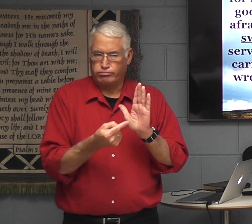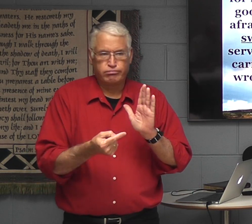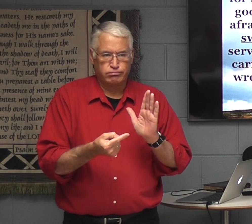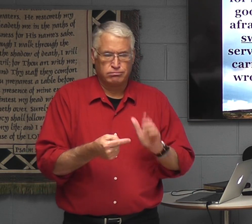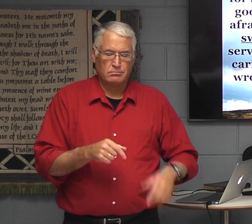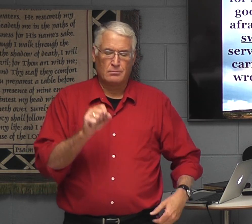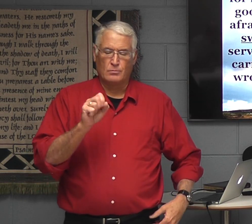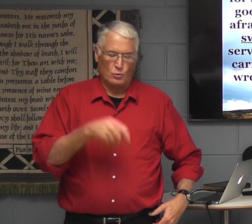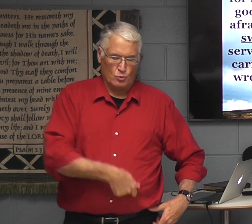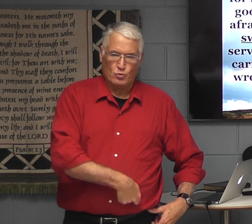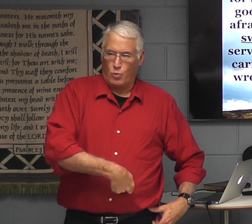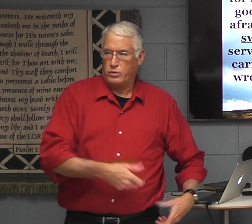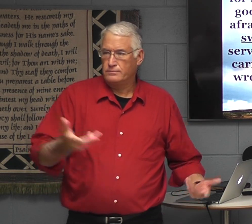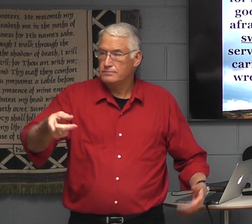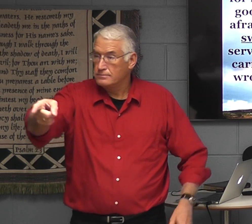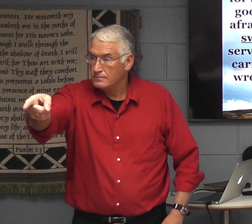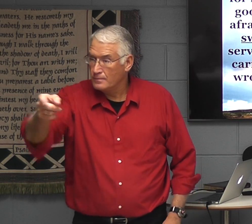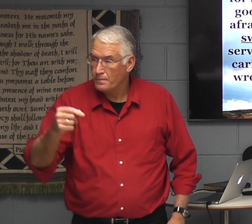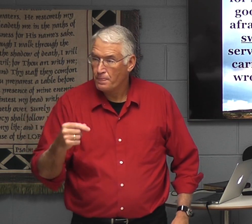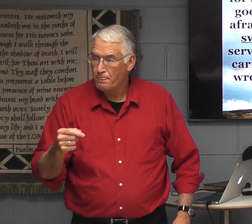said, which is to follow the laws.